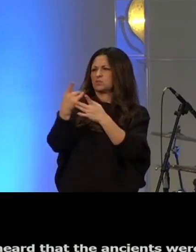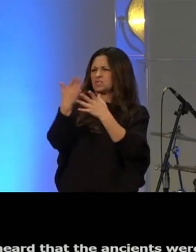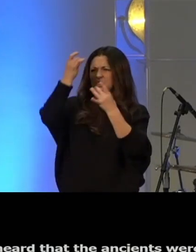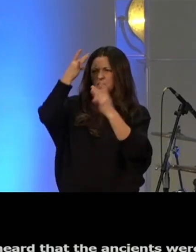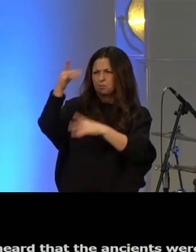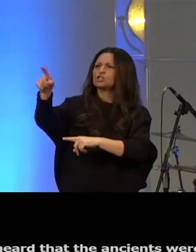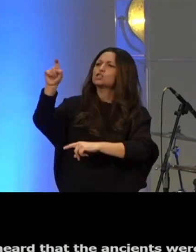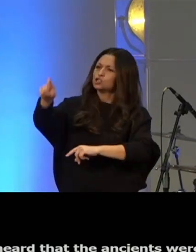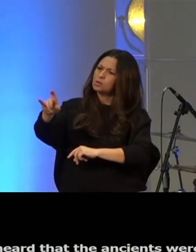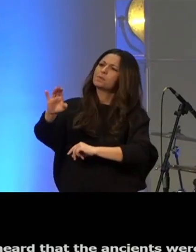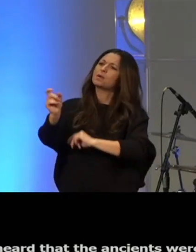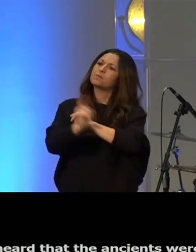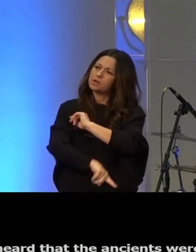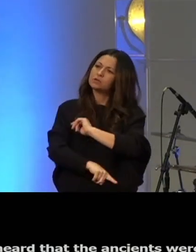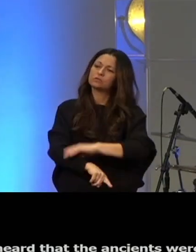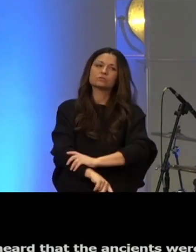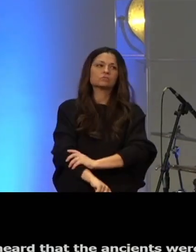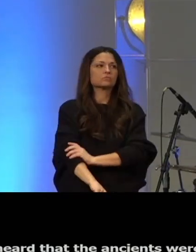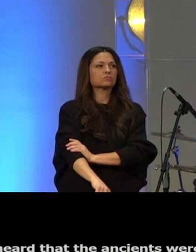should be punished.